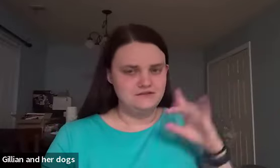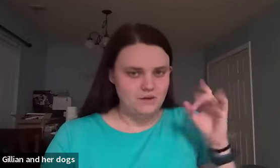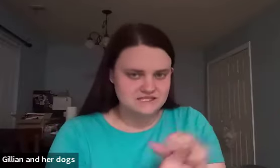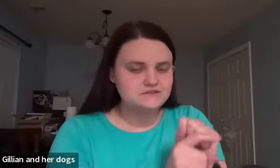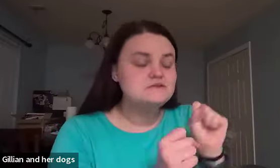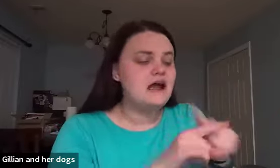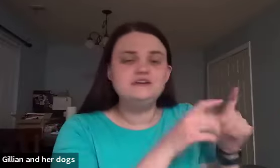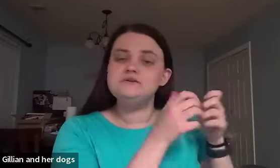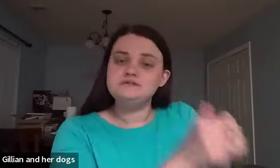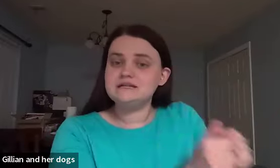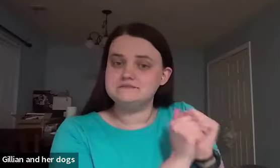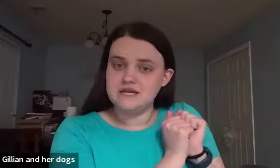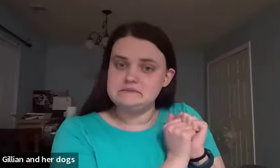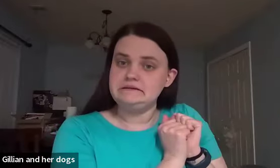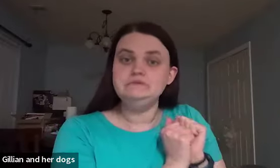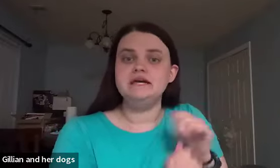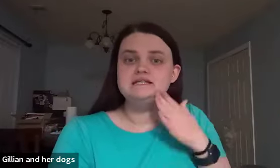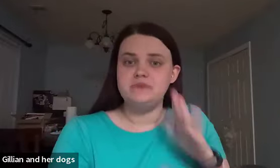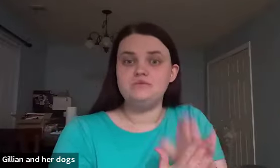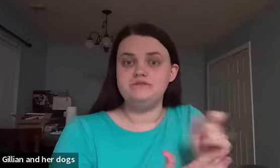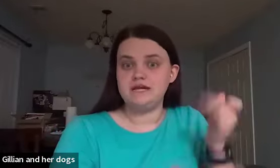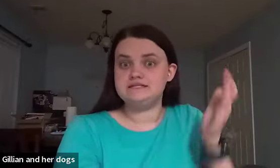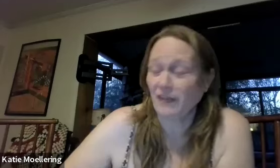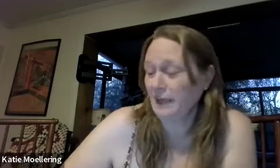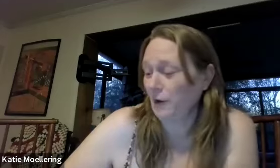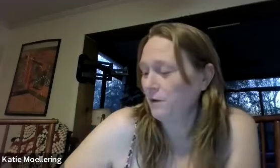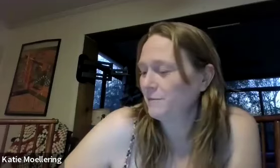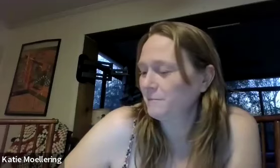I've caught myself doing that. I do it through text sometimes. I'm like, oh, that is bad. Probably should be Venmo.